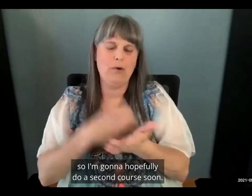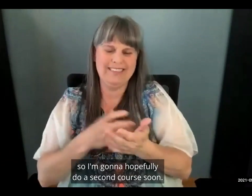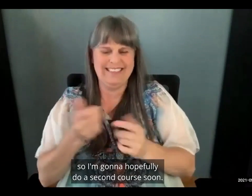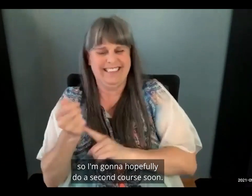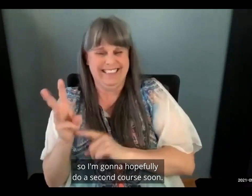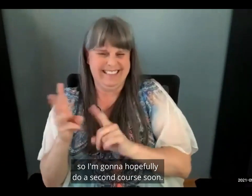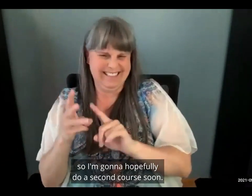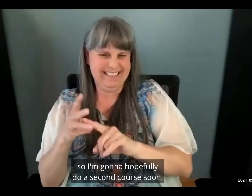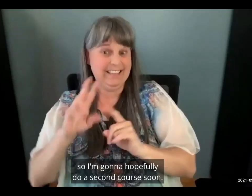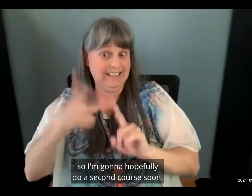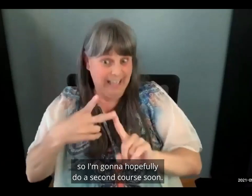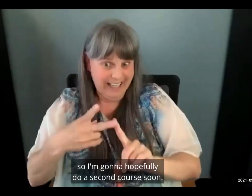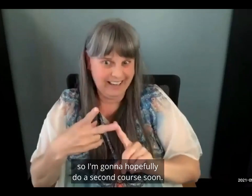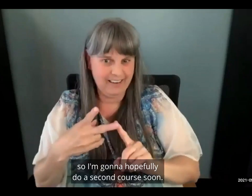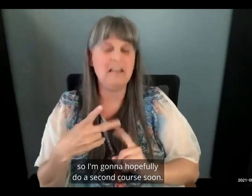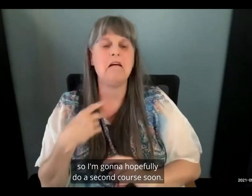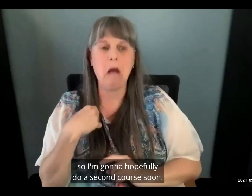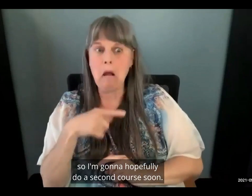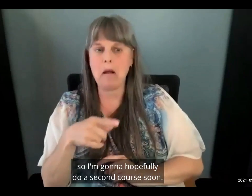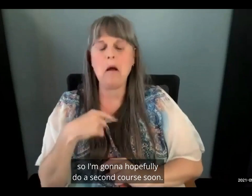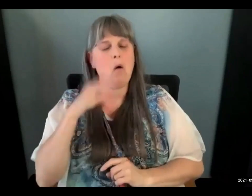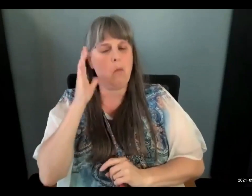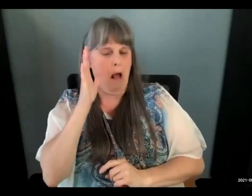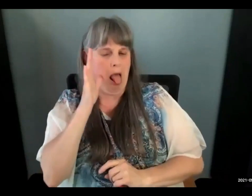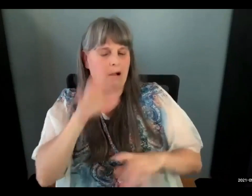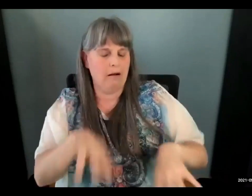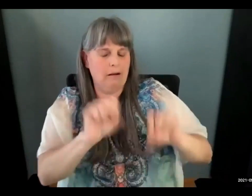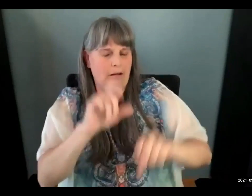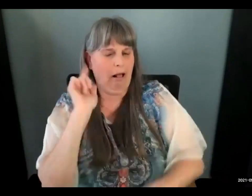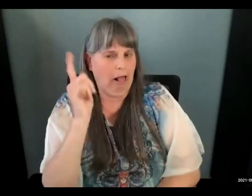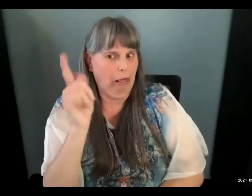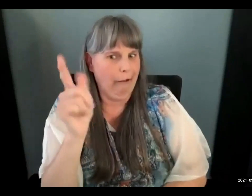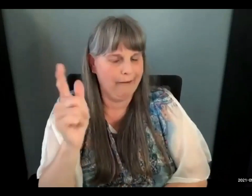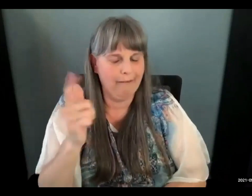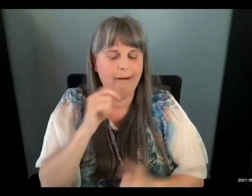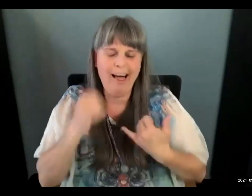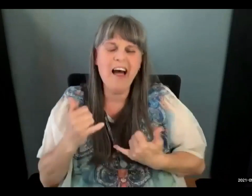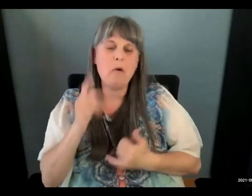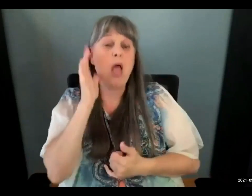going to hopefully do a second course soon.